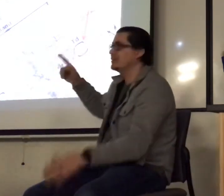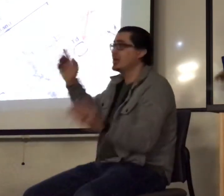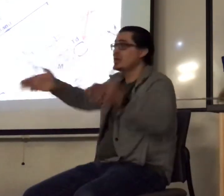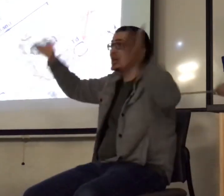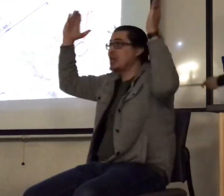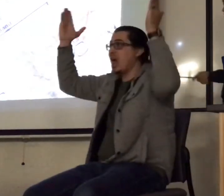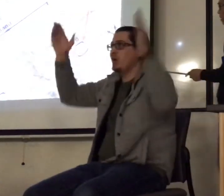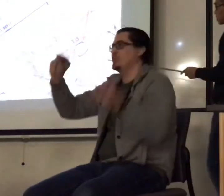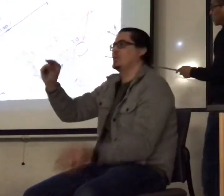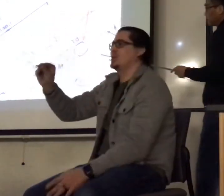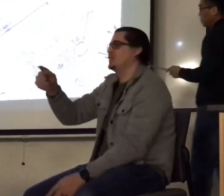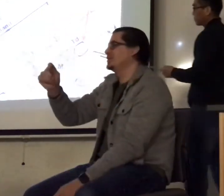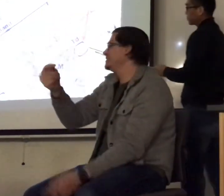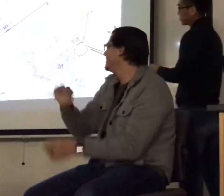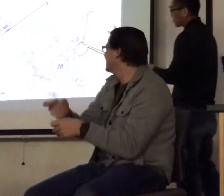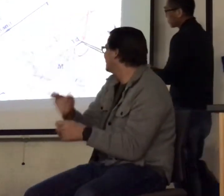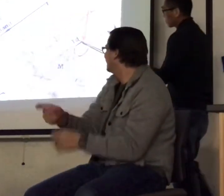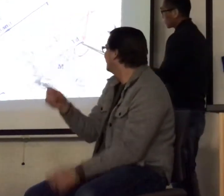Touchdown. No, not touchdown.